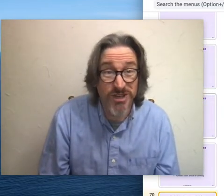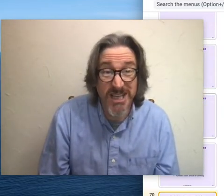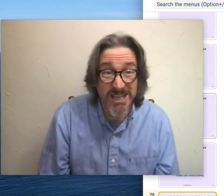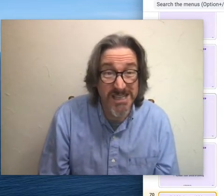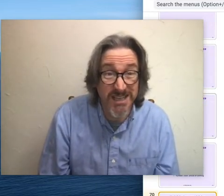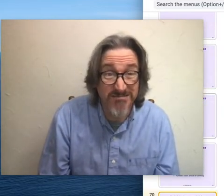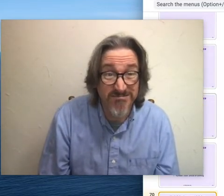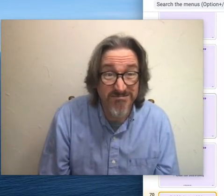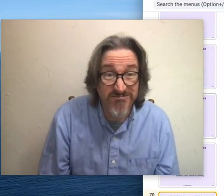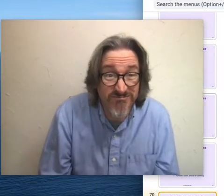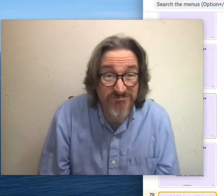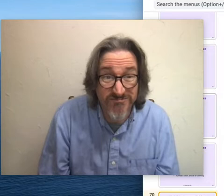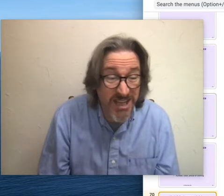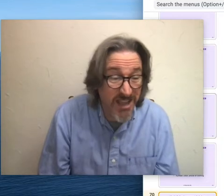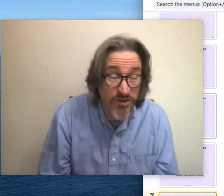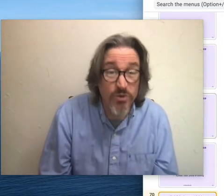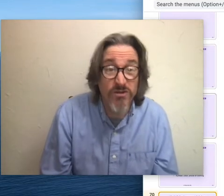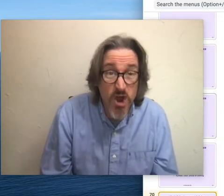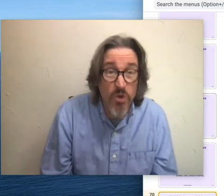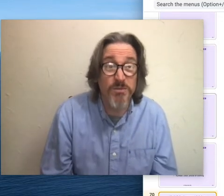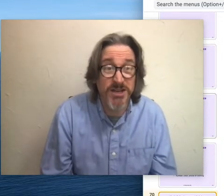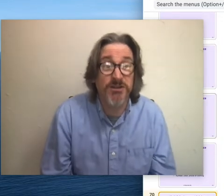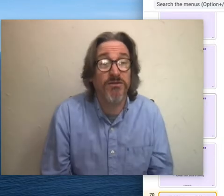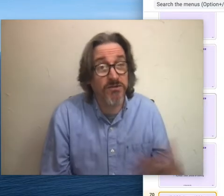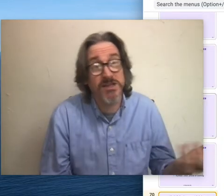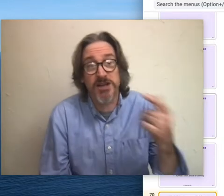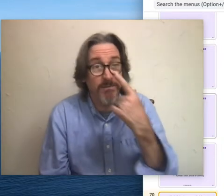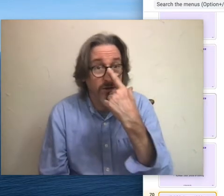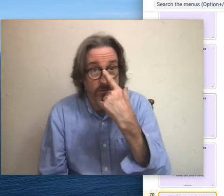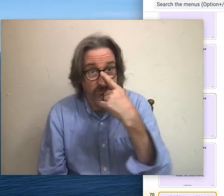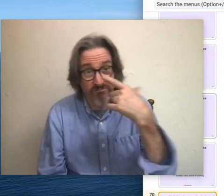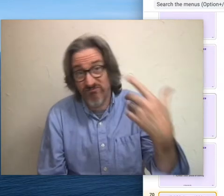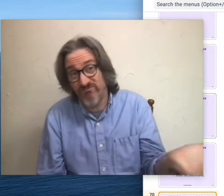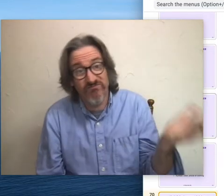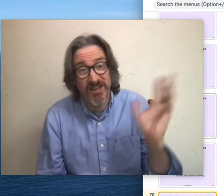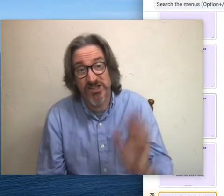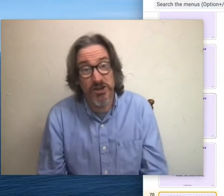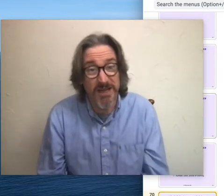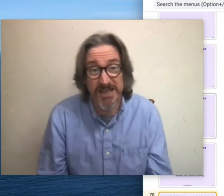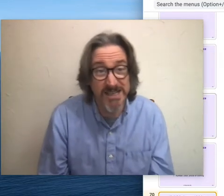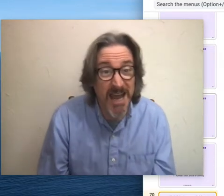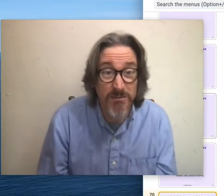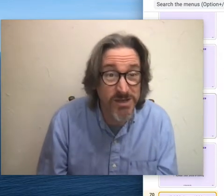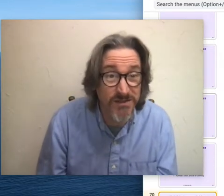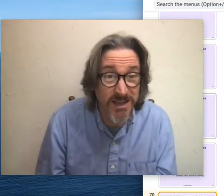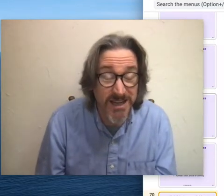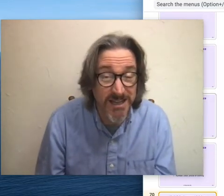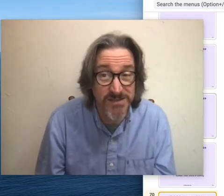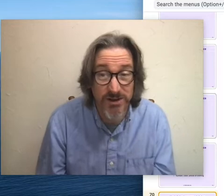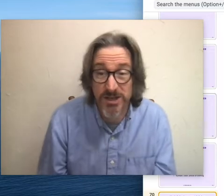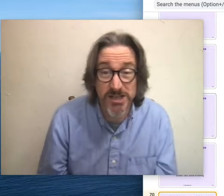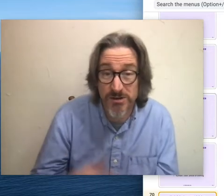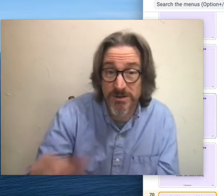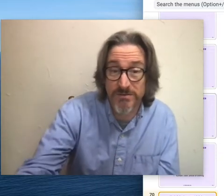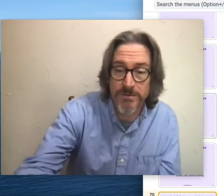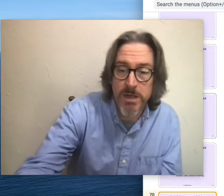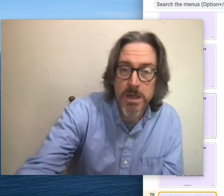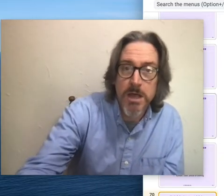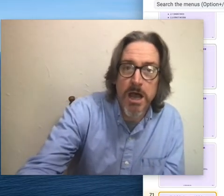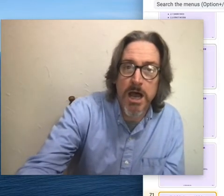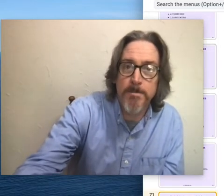it's really easy. Like if you know the material for this chapter, it's going to be easy. And most of it is very